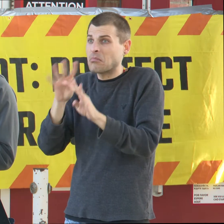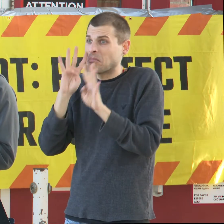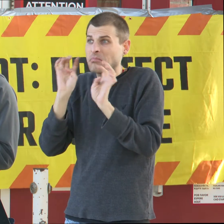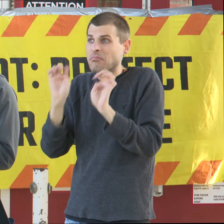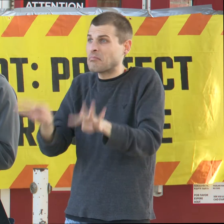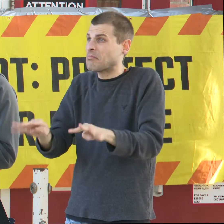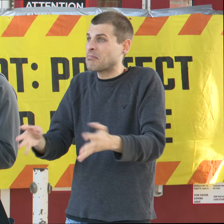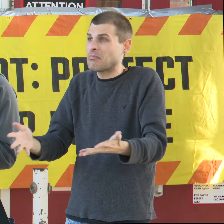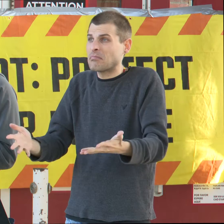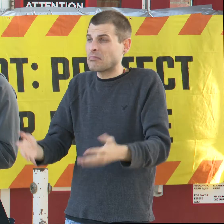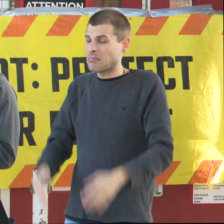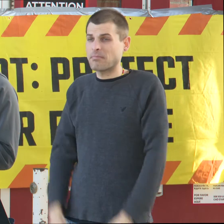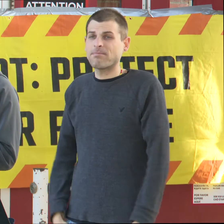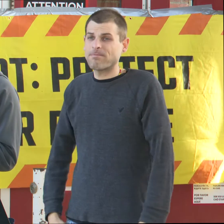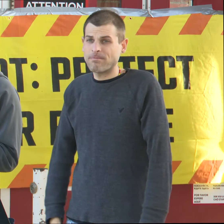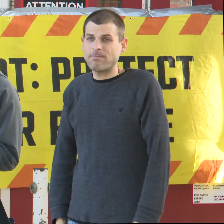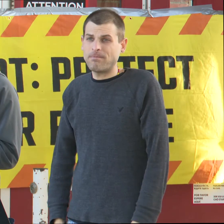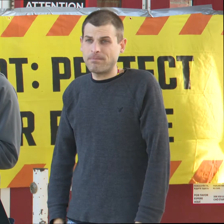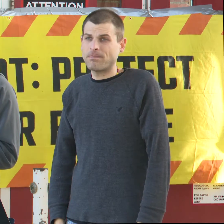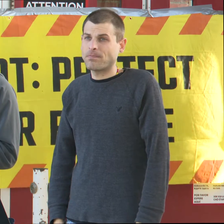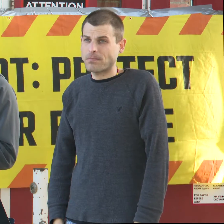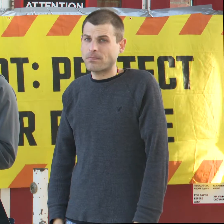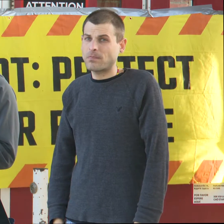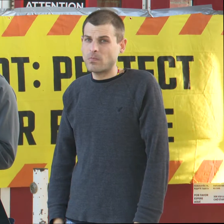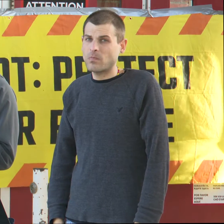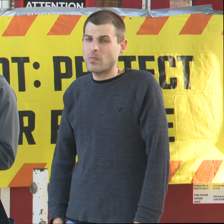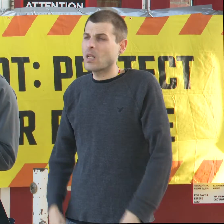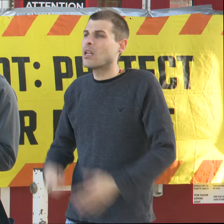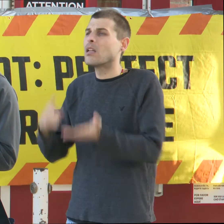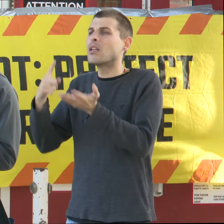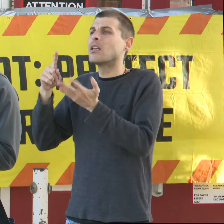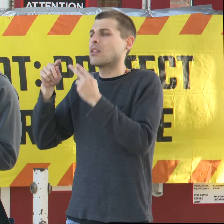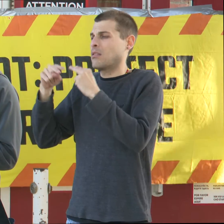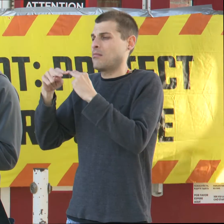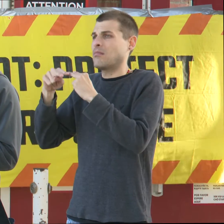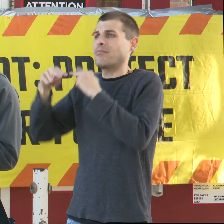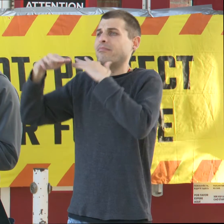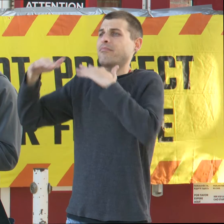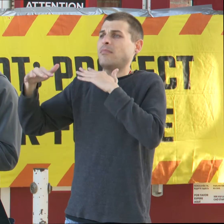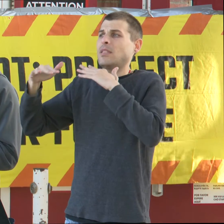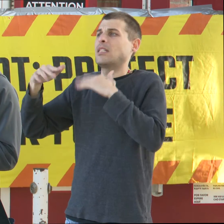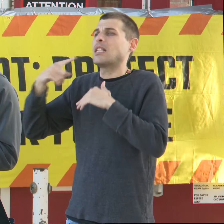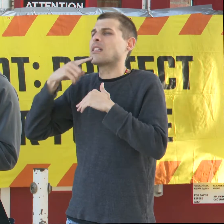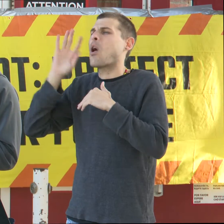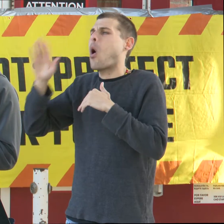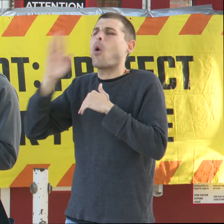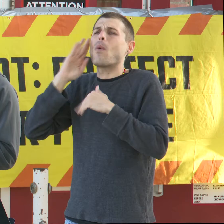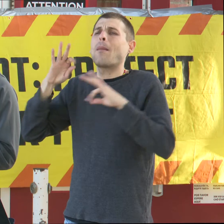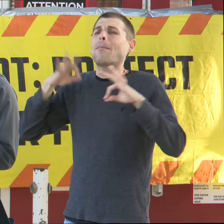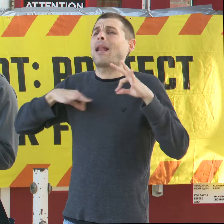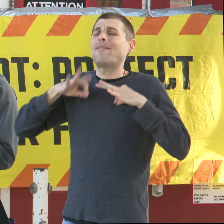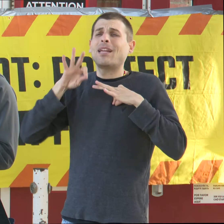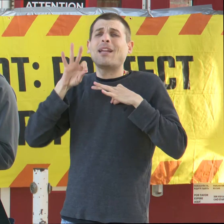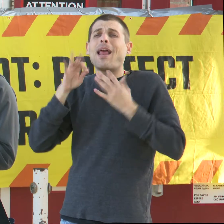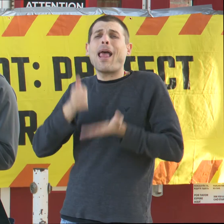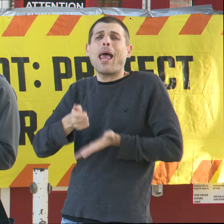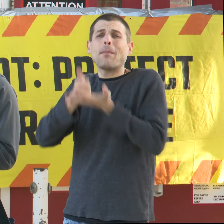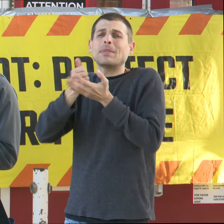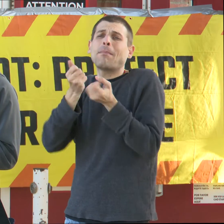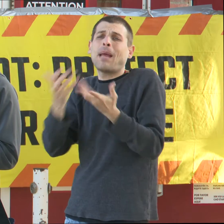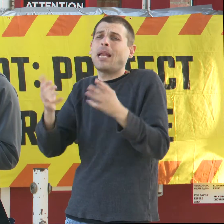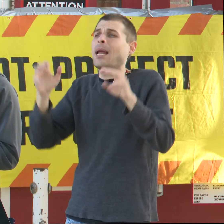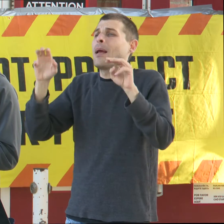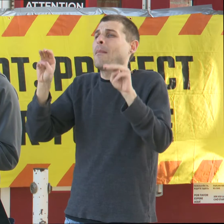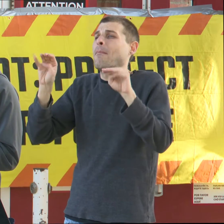This project is sometimes pushed as like a benefit to minorities. Creating jobs for some